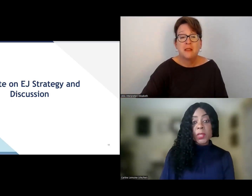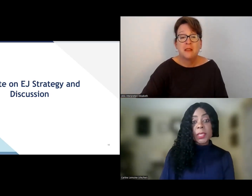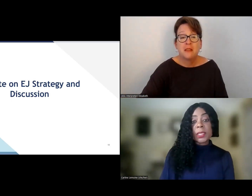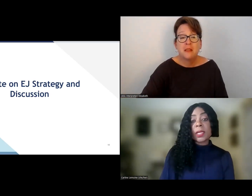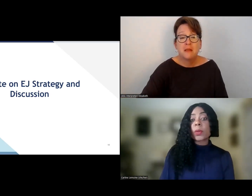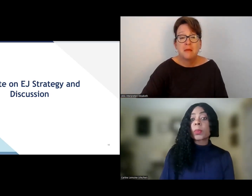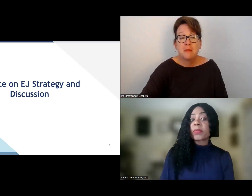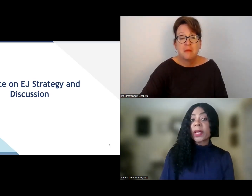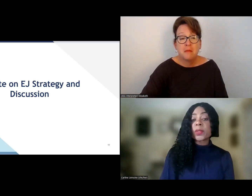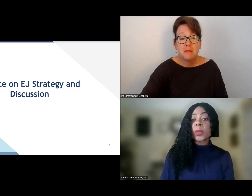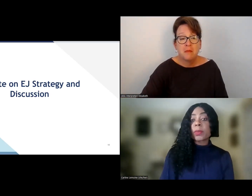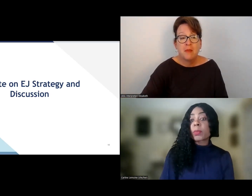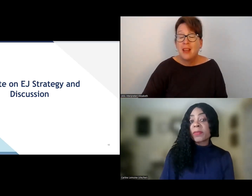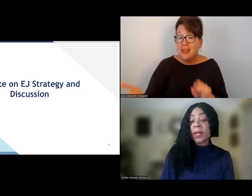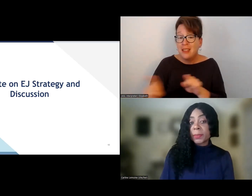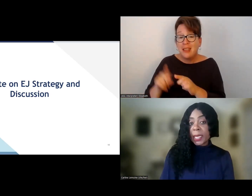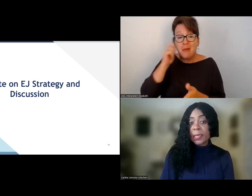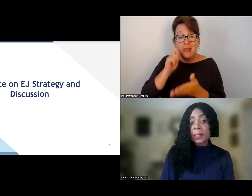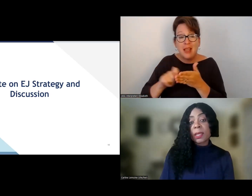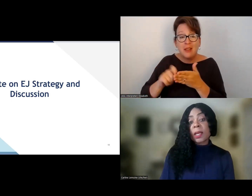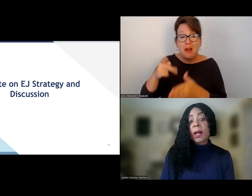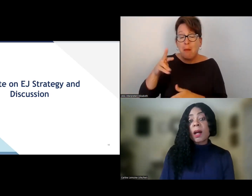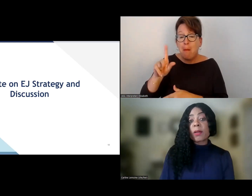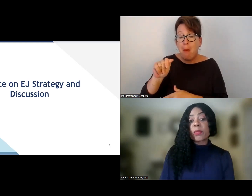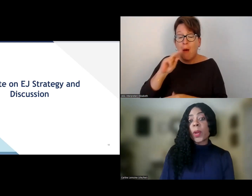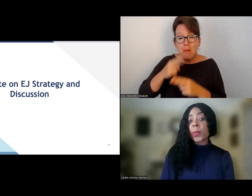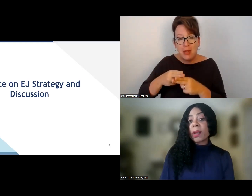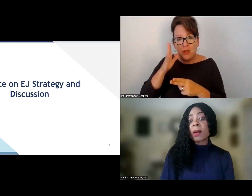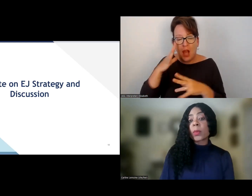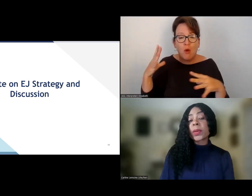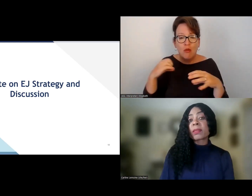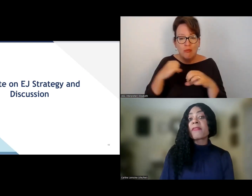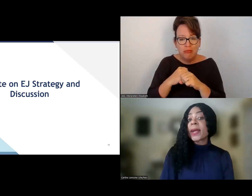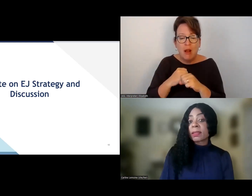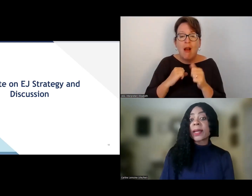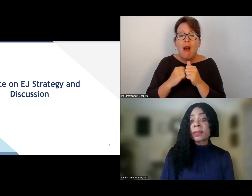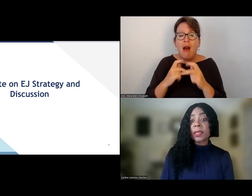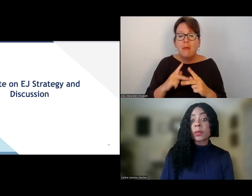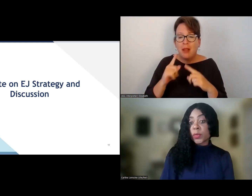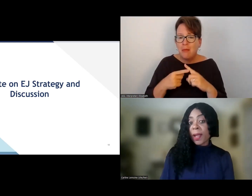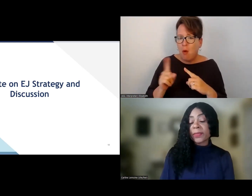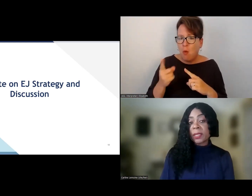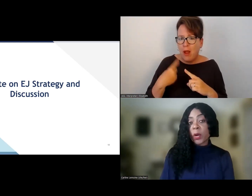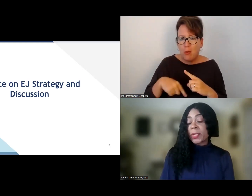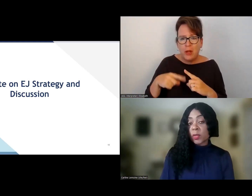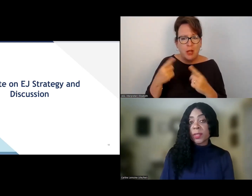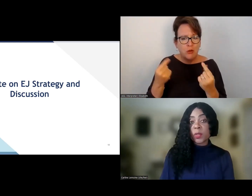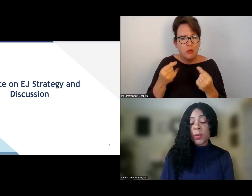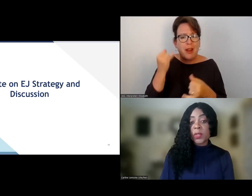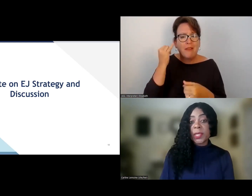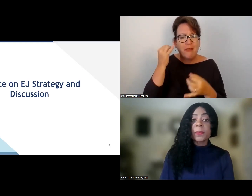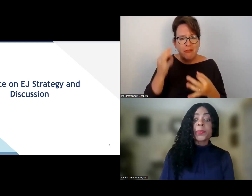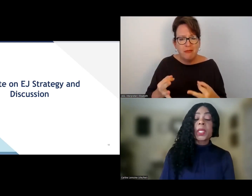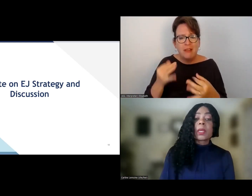Power mentioned, I will provide you with a brief update of where we are with finalizing the draft environmental